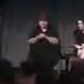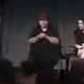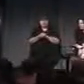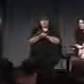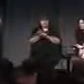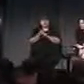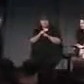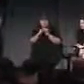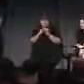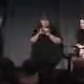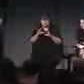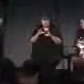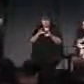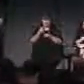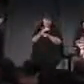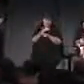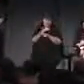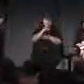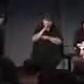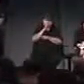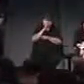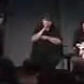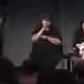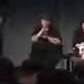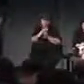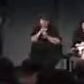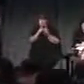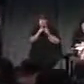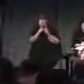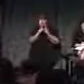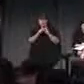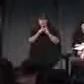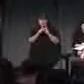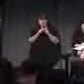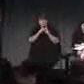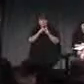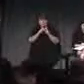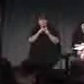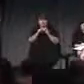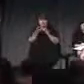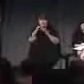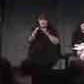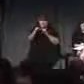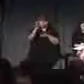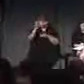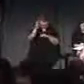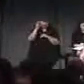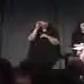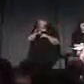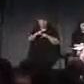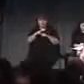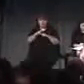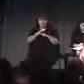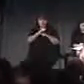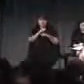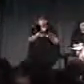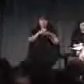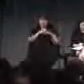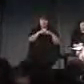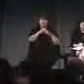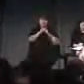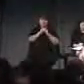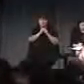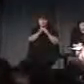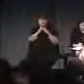people doing normal speech and people with impaired hearing, and any equivalence of use of silent pauses in sign